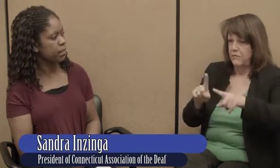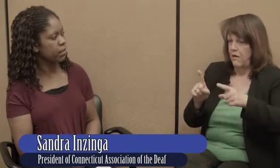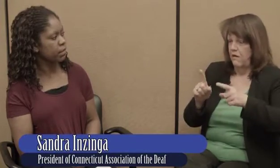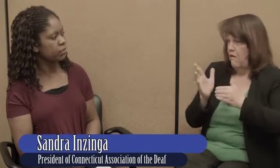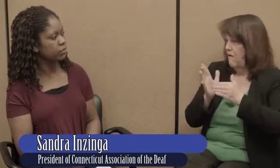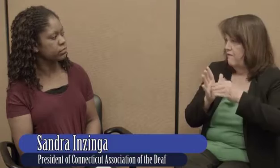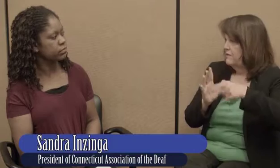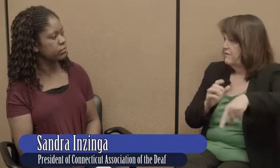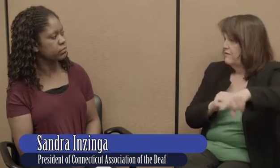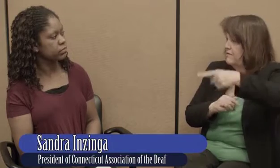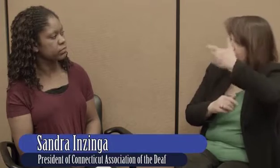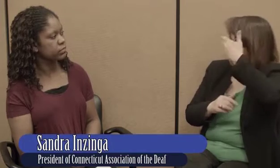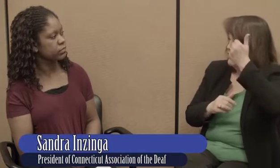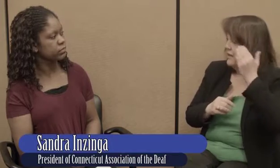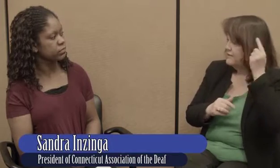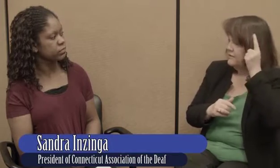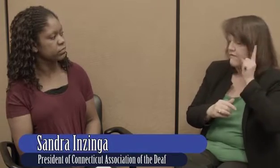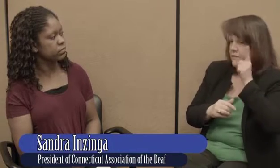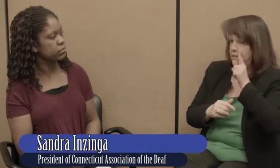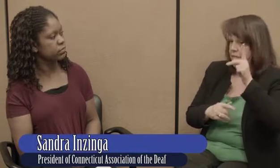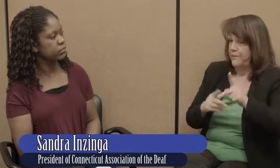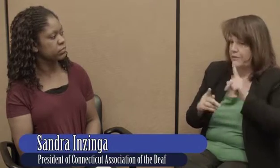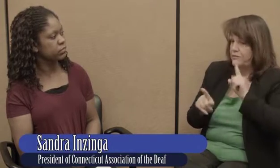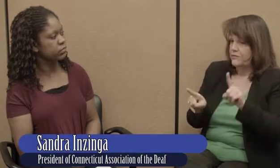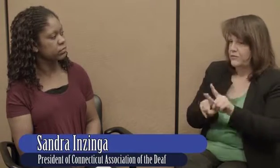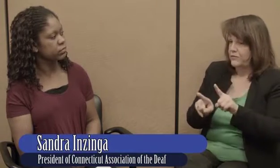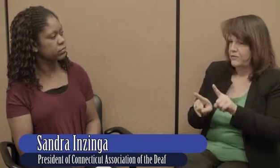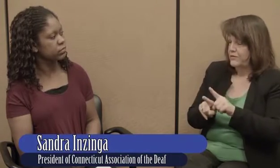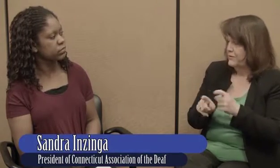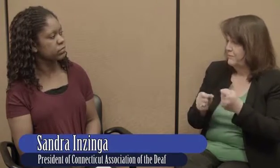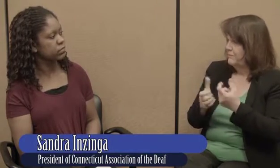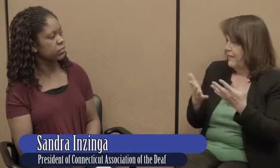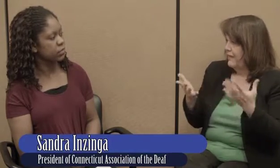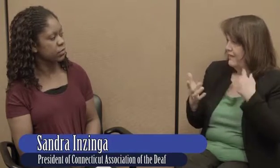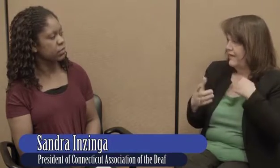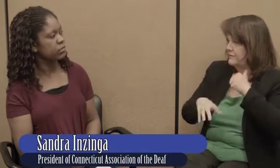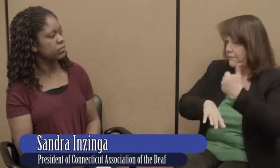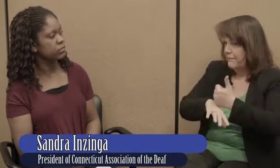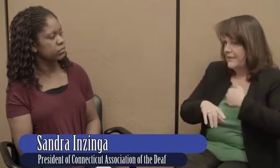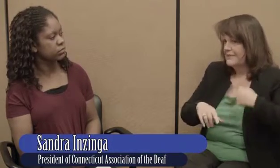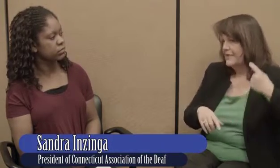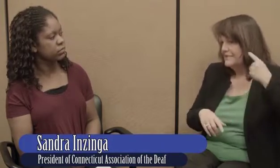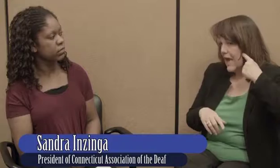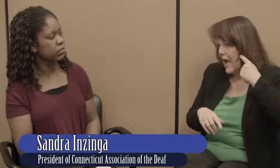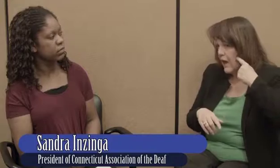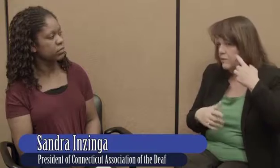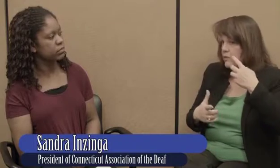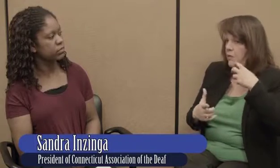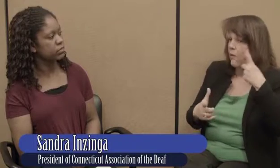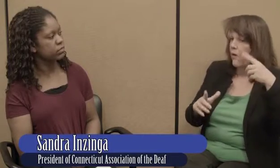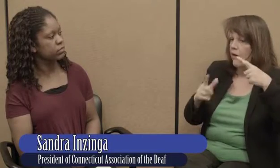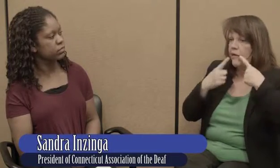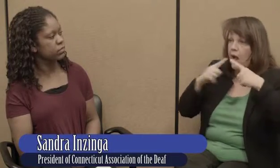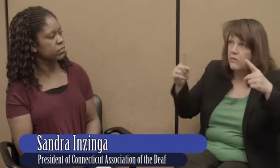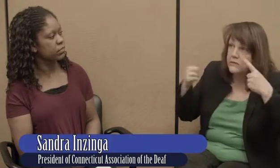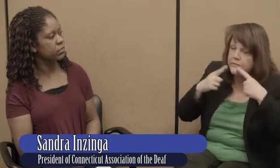There are many deaf people, many hearing people in the world. And sometimes the hearing world forgets about the deaf people. There are many things that are happening based